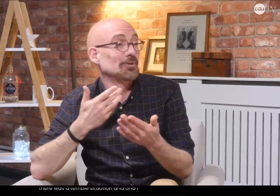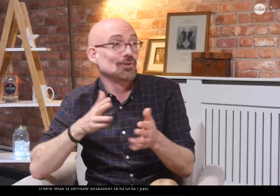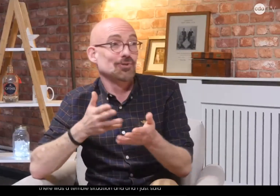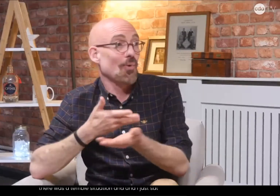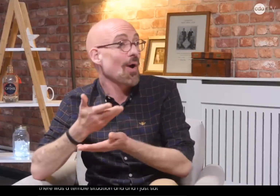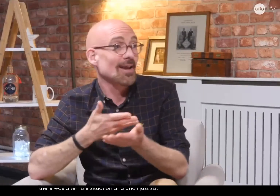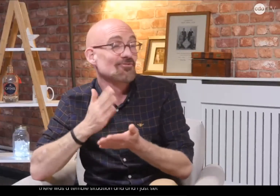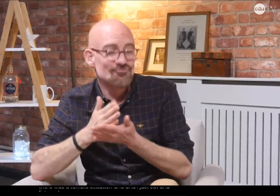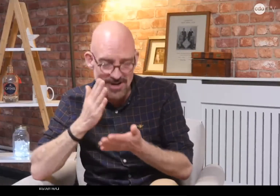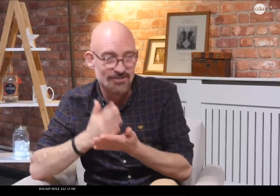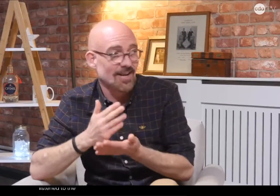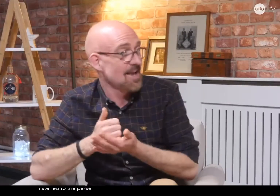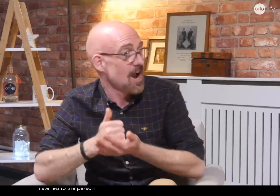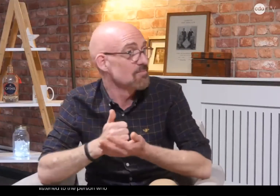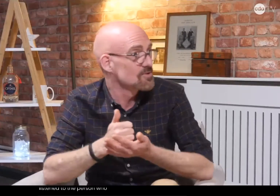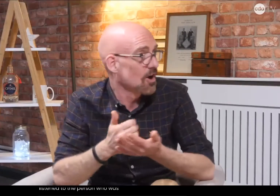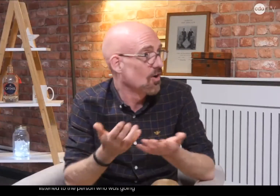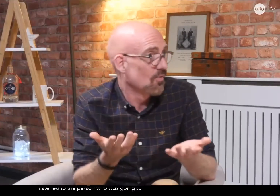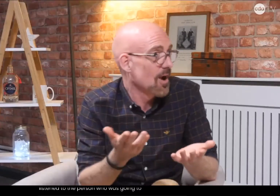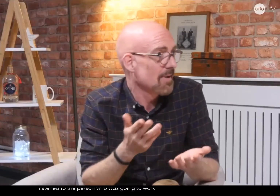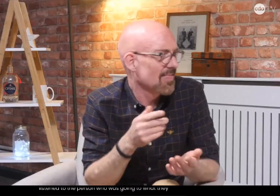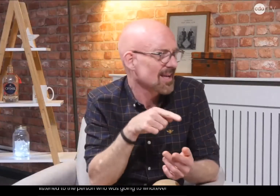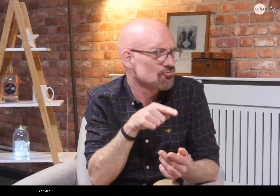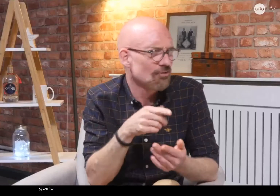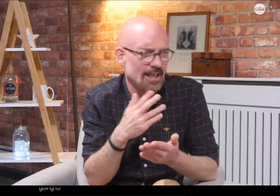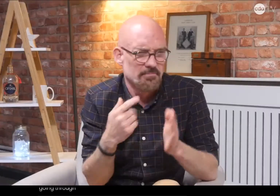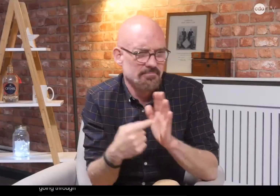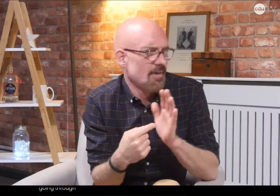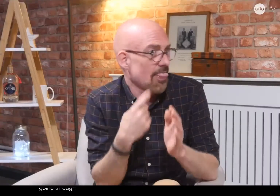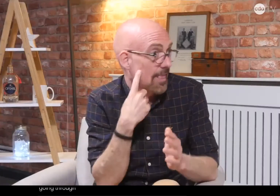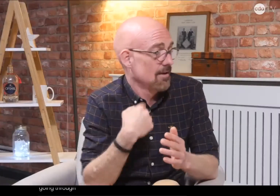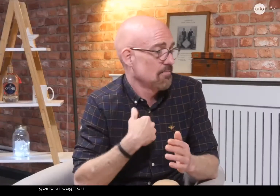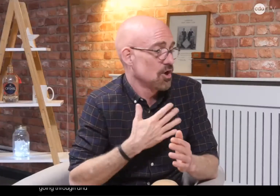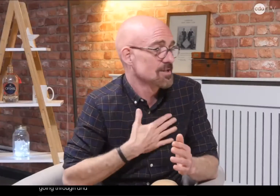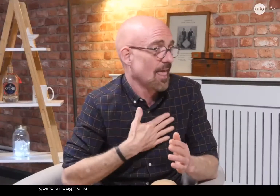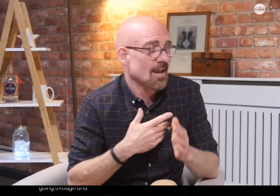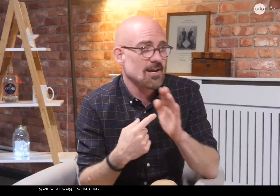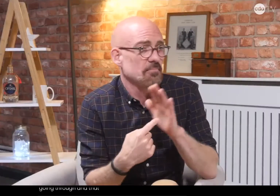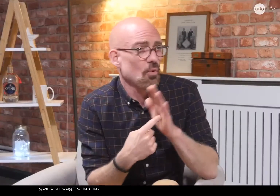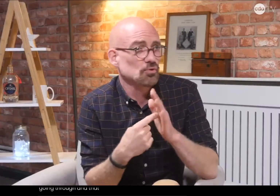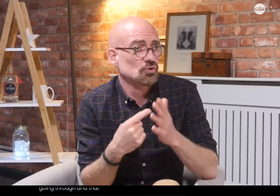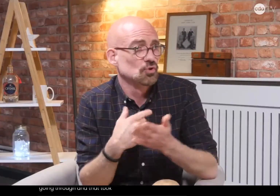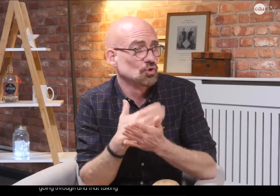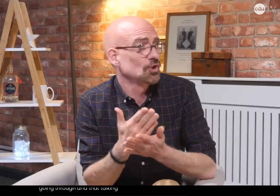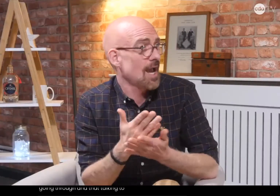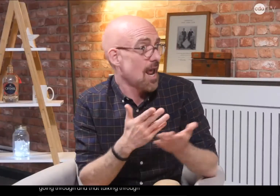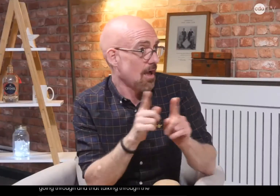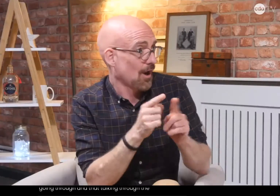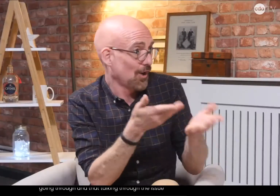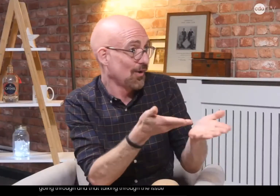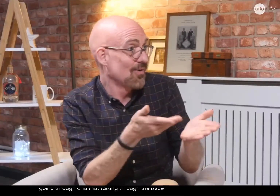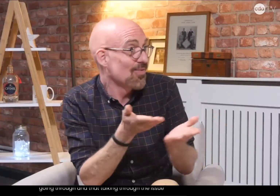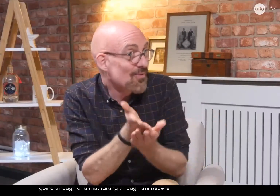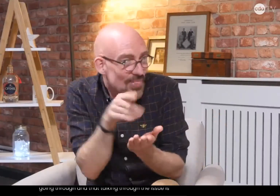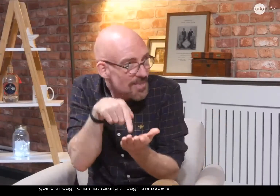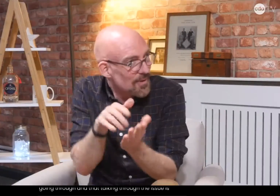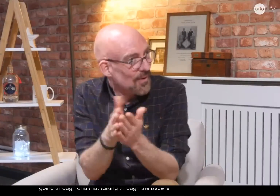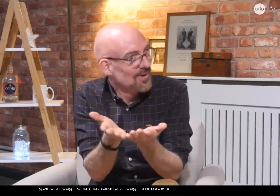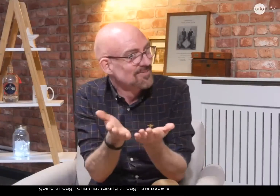person who was going through what they were going through. And that talking through their issue is, you know, really good. You know, like you